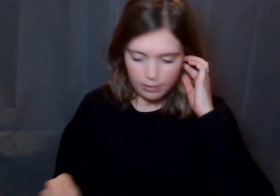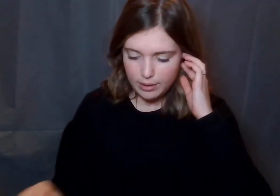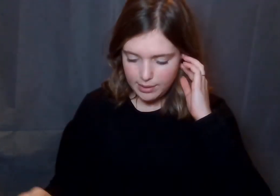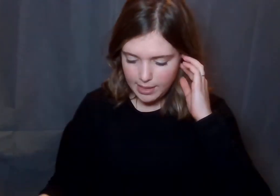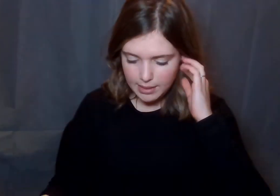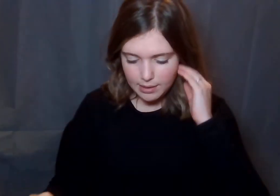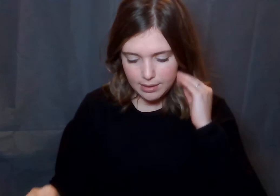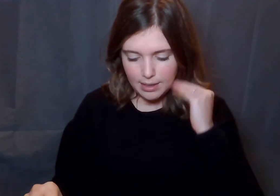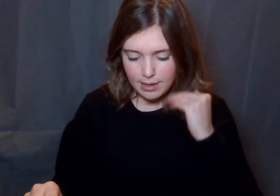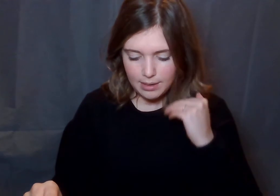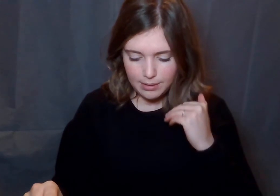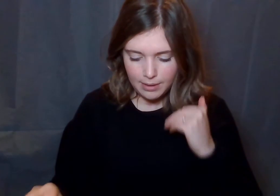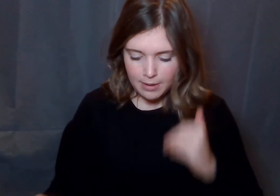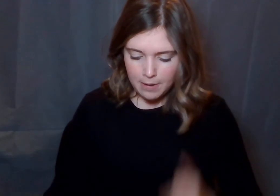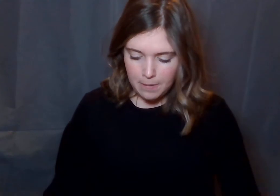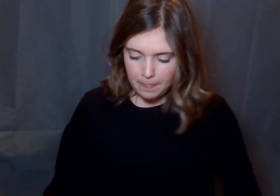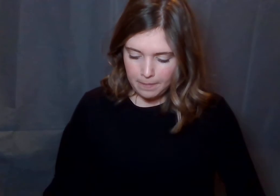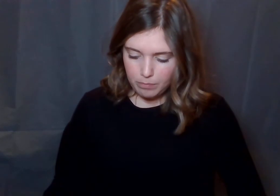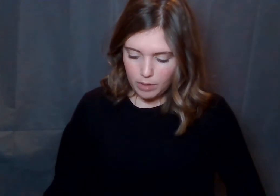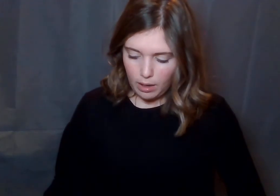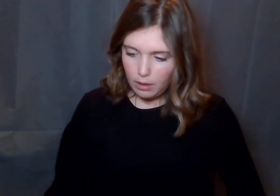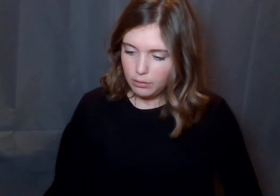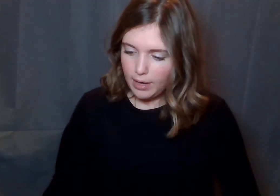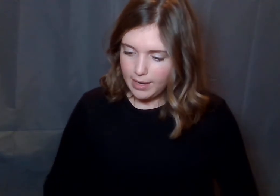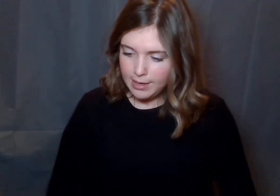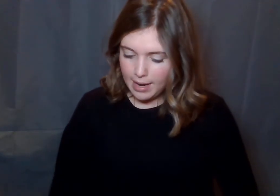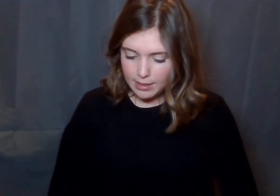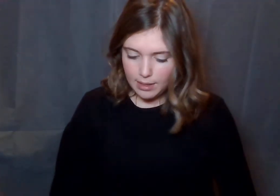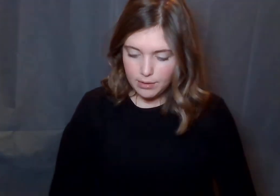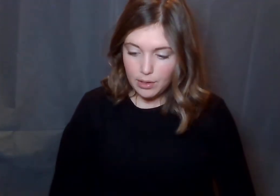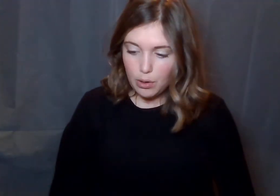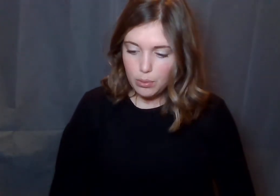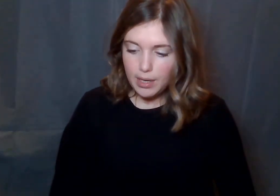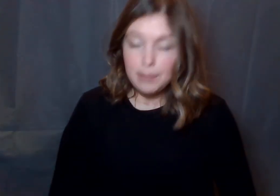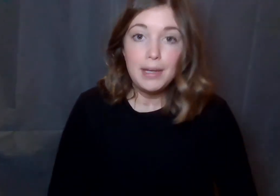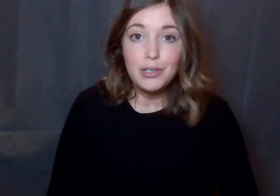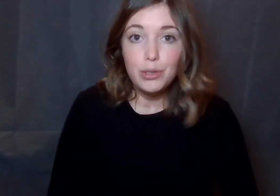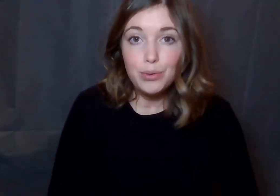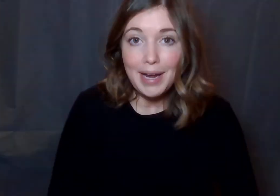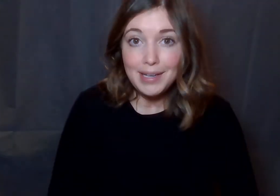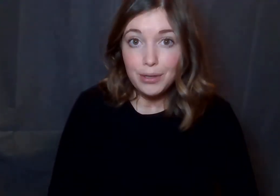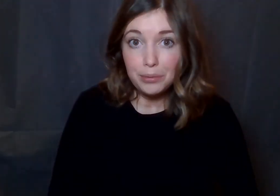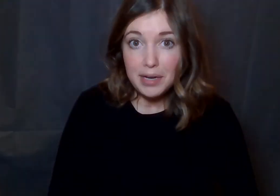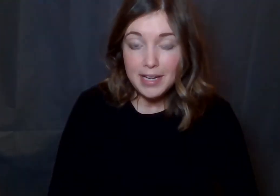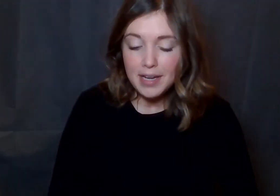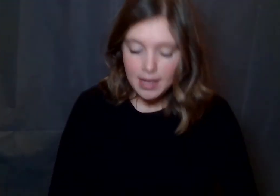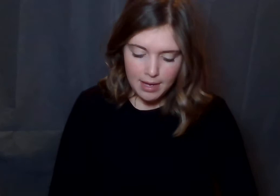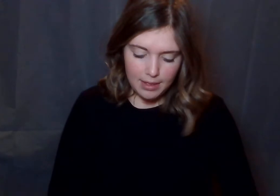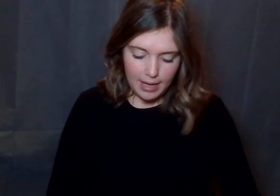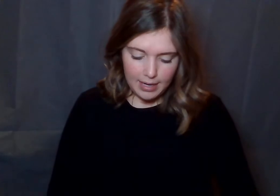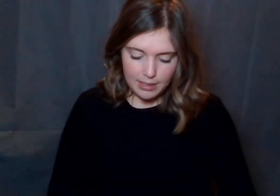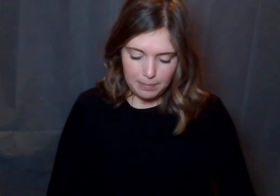of these sentences. All right, and next there's a note on page 293 that is